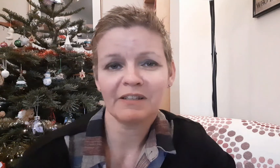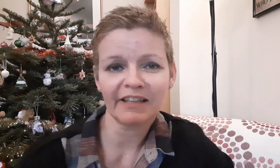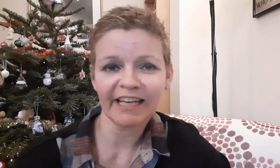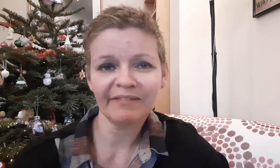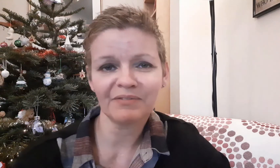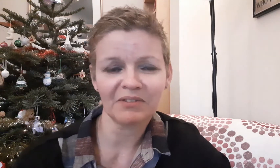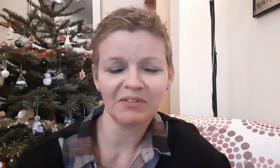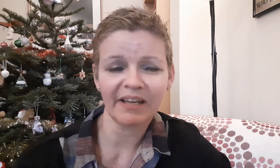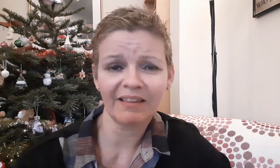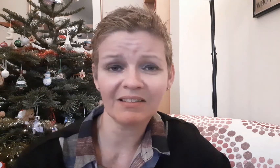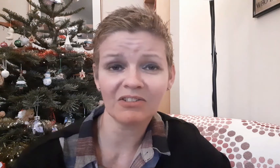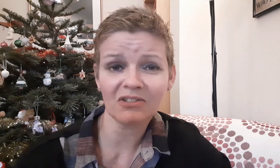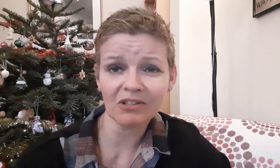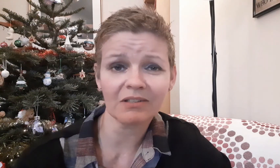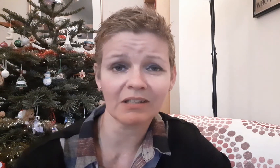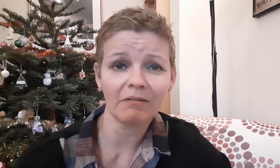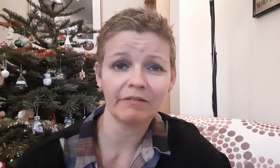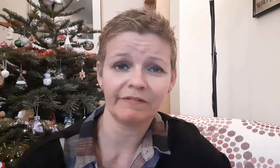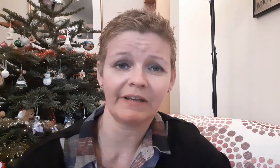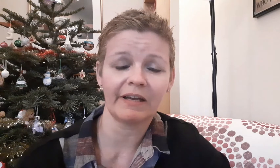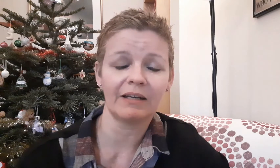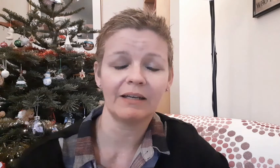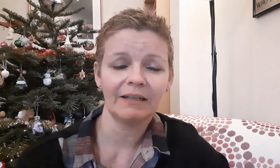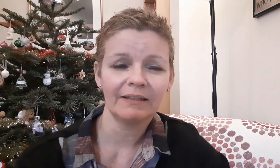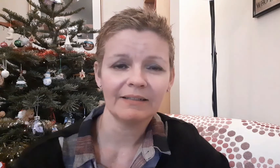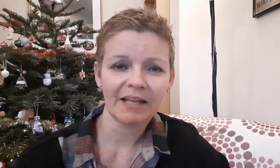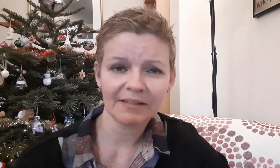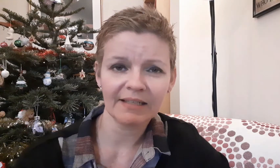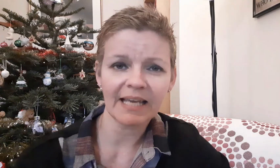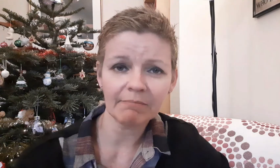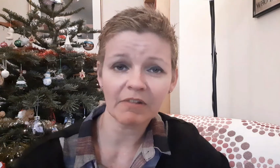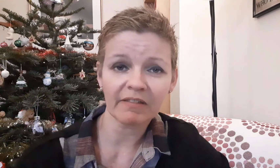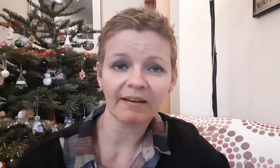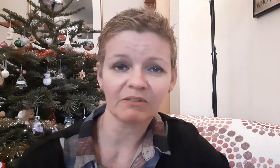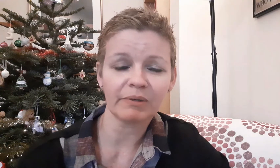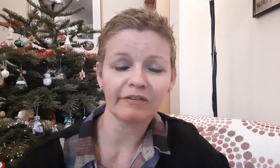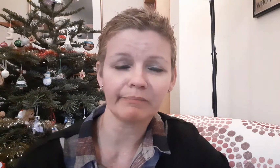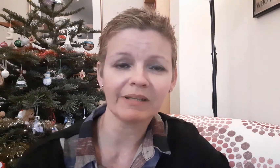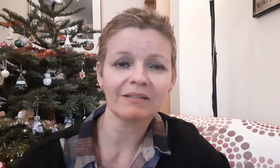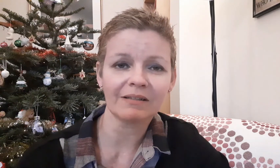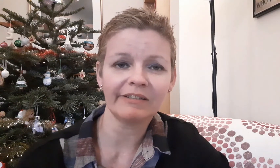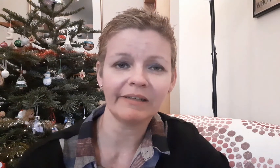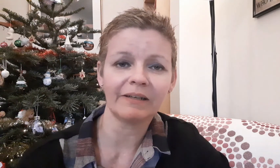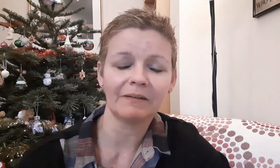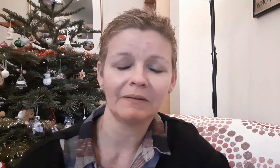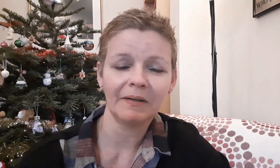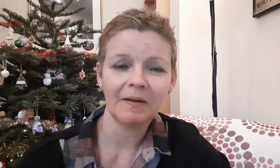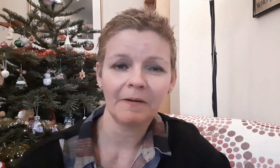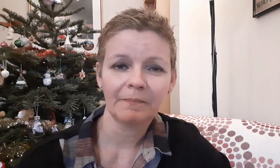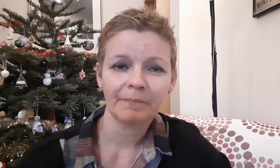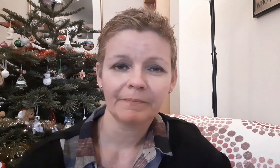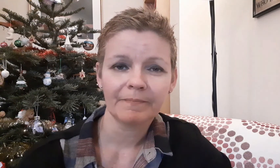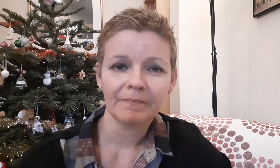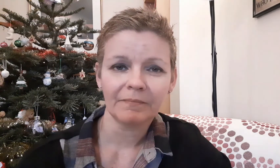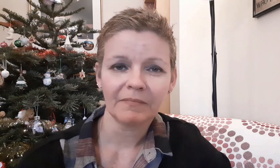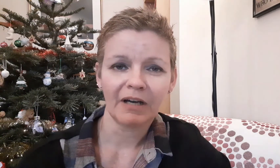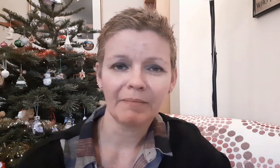the heavens and say, this is just so unfair, and to name the things we have missed this year. I'm a bit